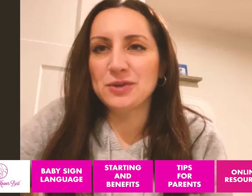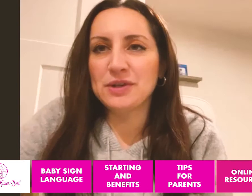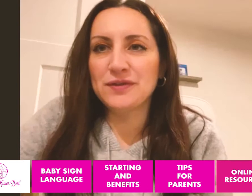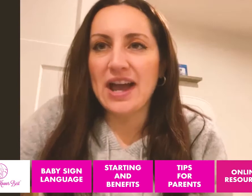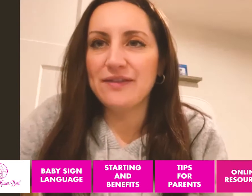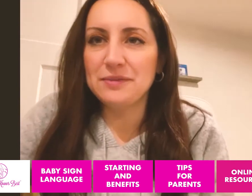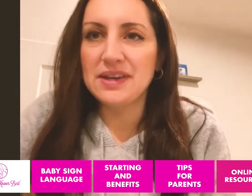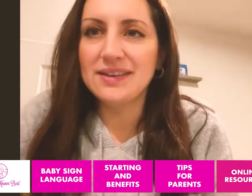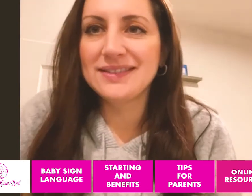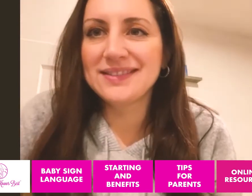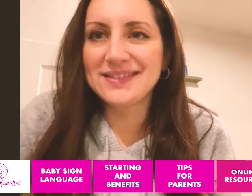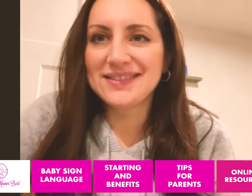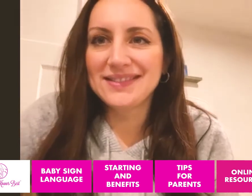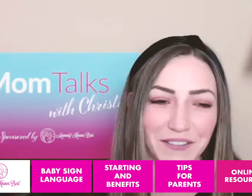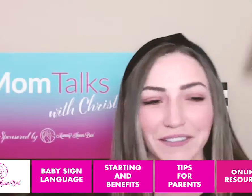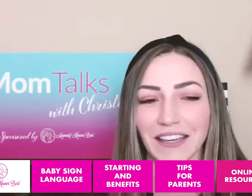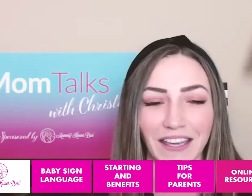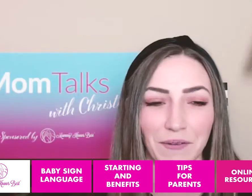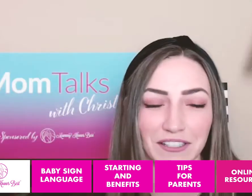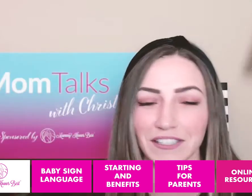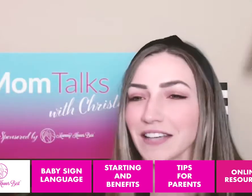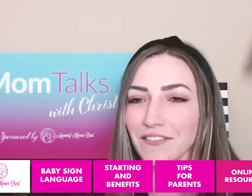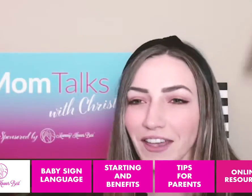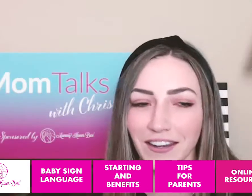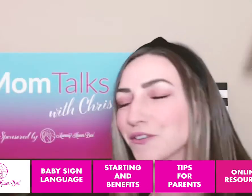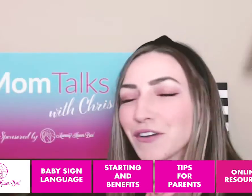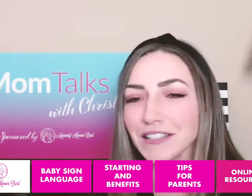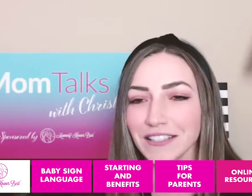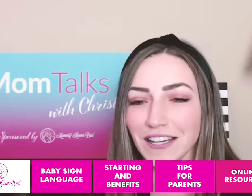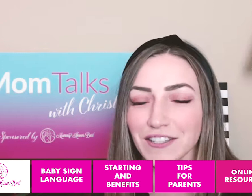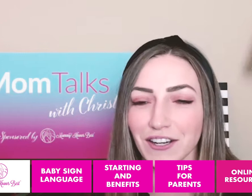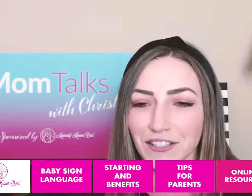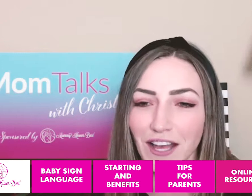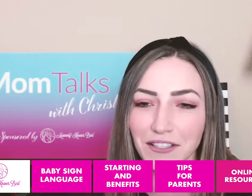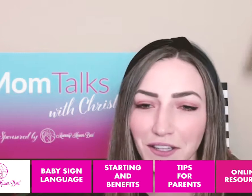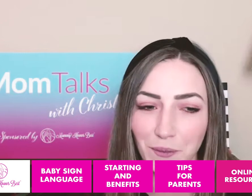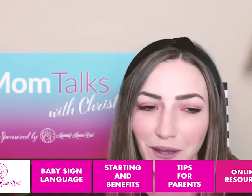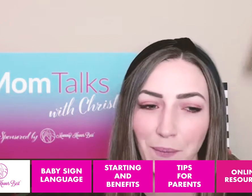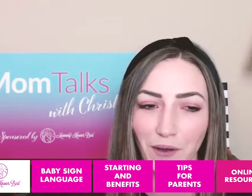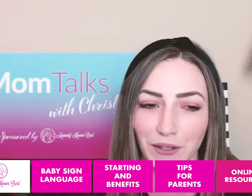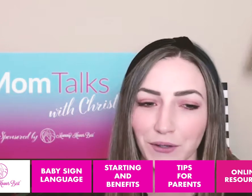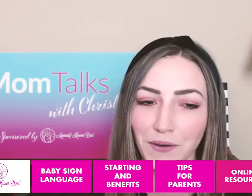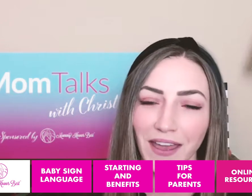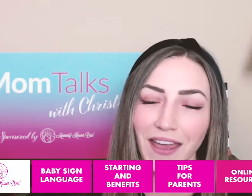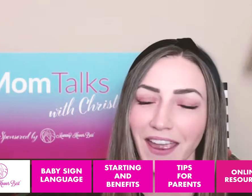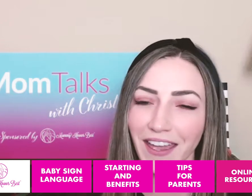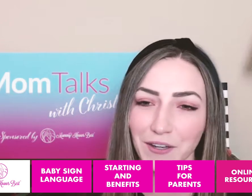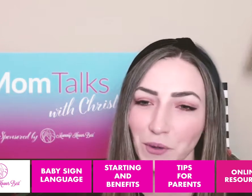much for having me. Absolutely. I can't wait just to dive in. So first, just to get started, just tell us a little bit about you and what you